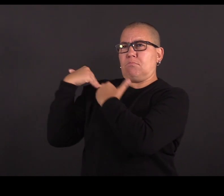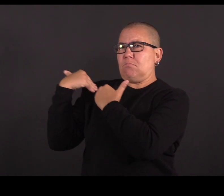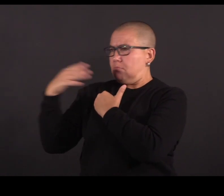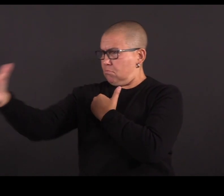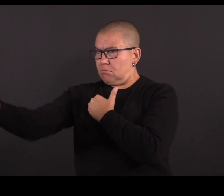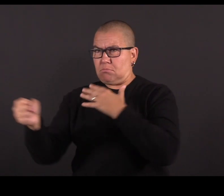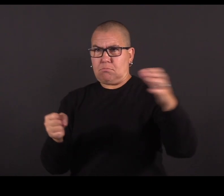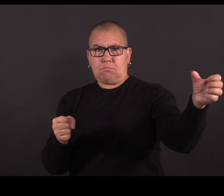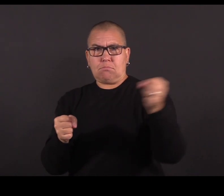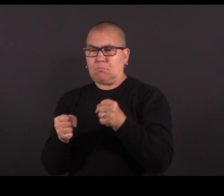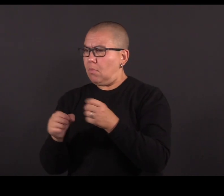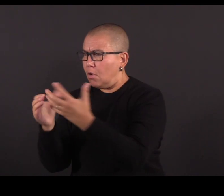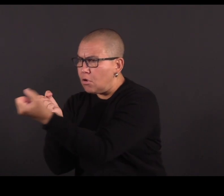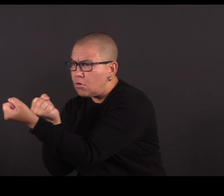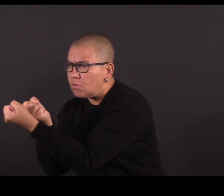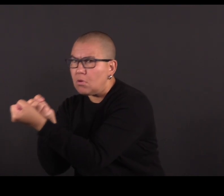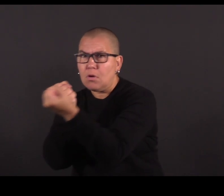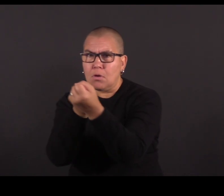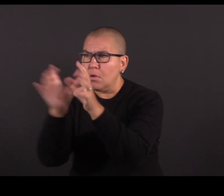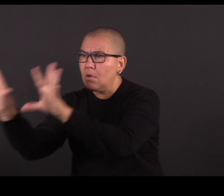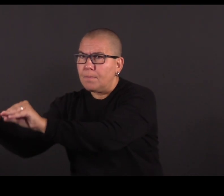to permanent housing.